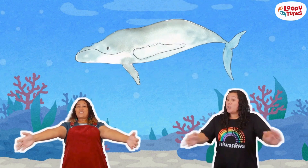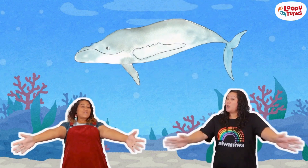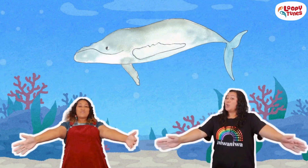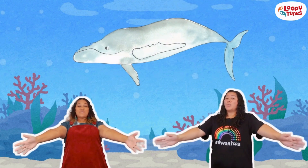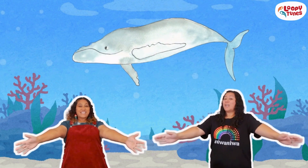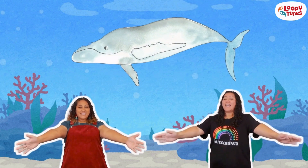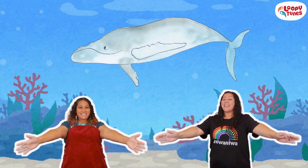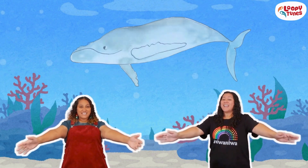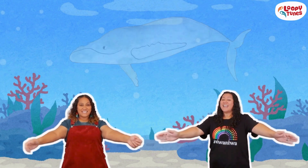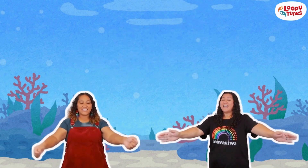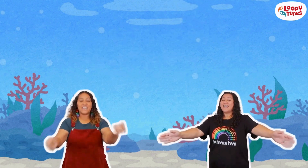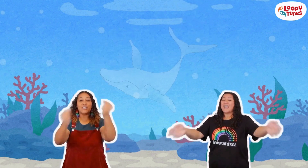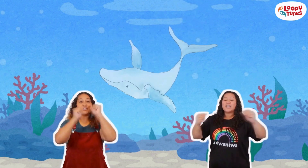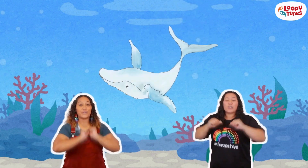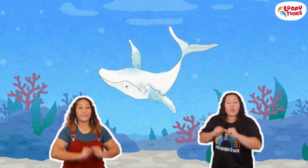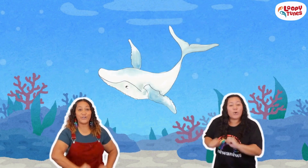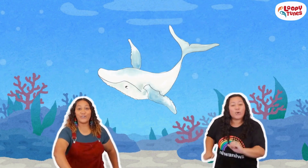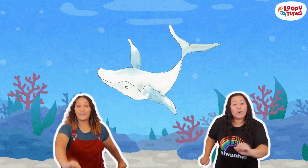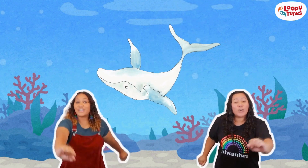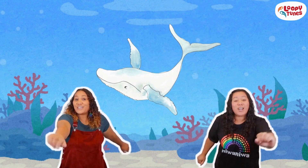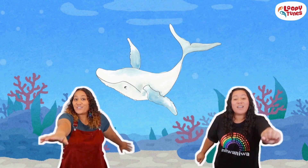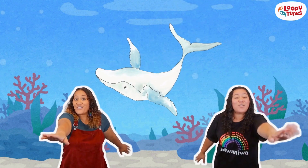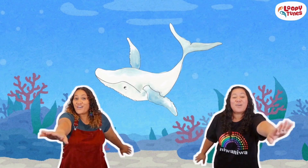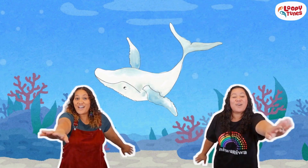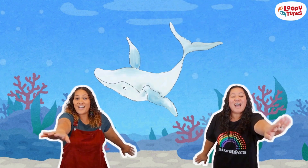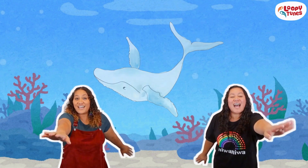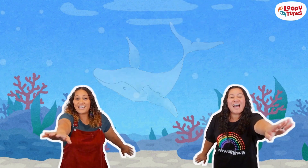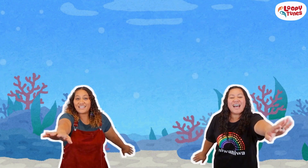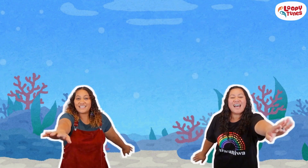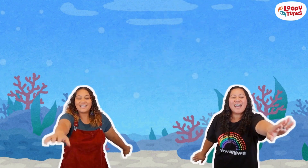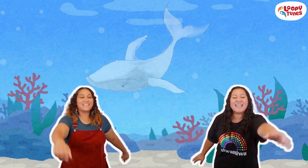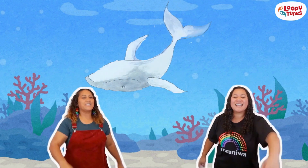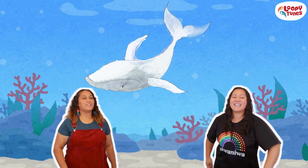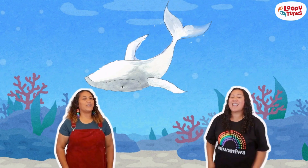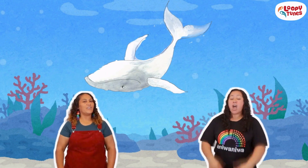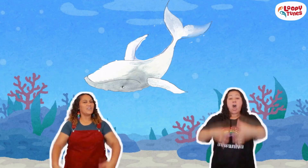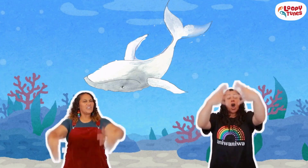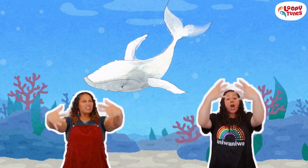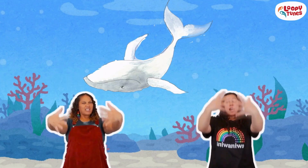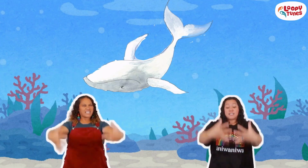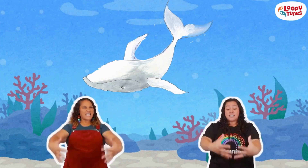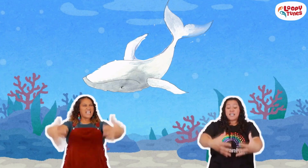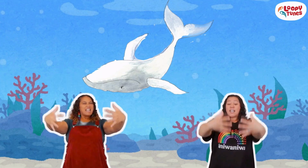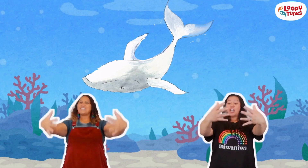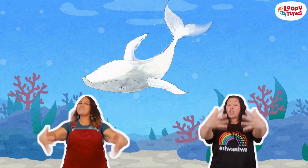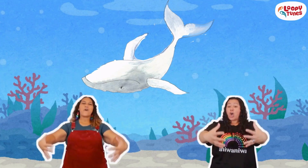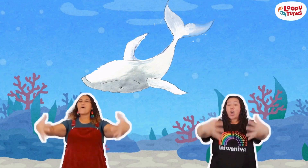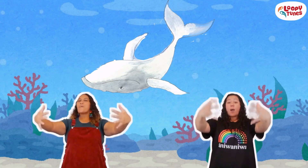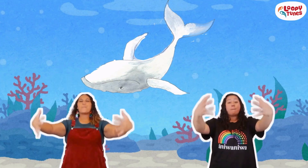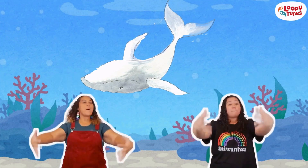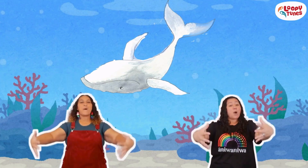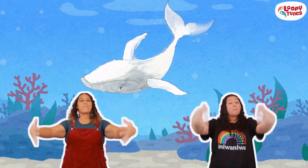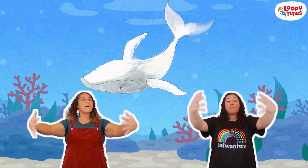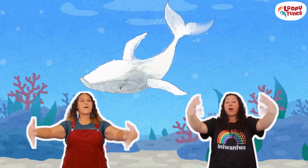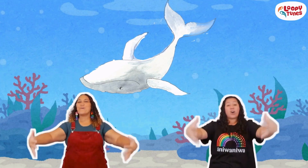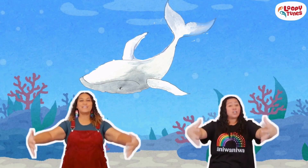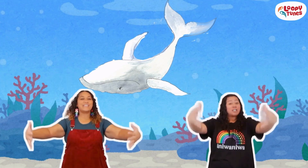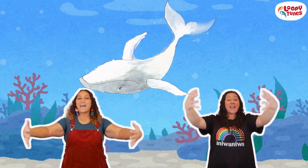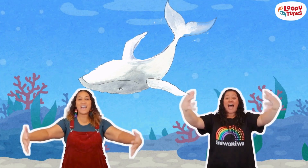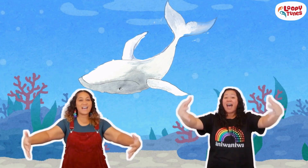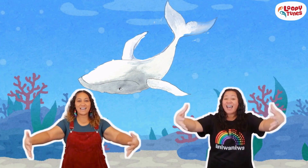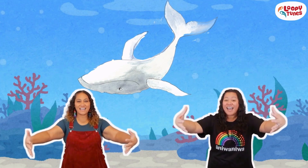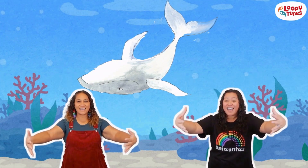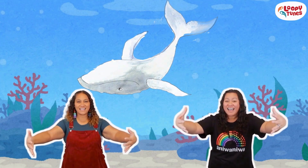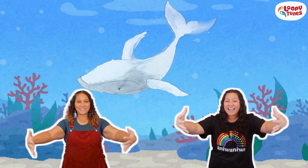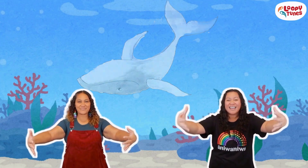Tohorā Nui, Tohorā Roa, Tohorā Tino